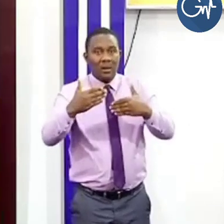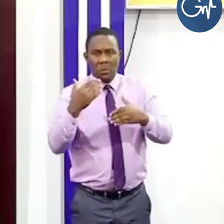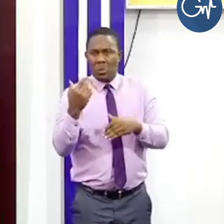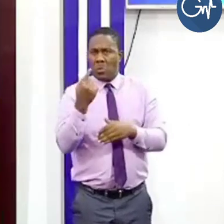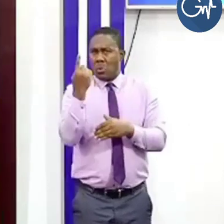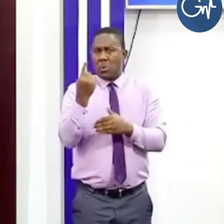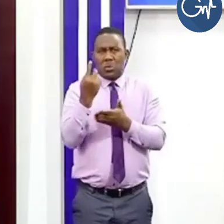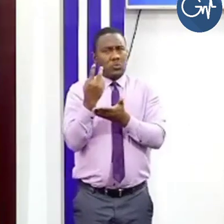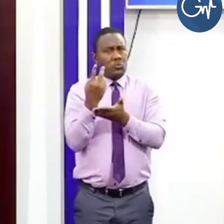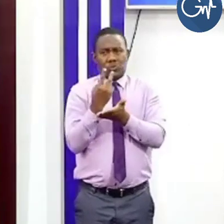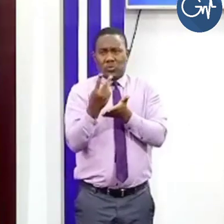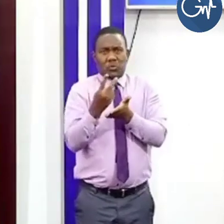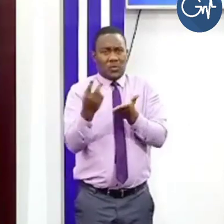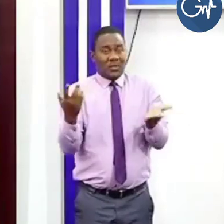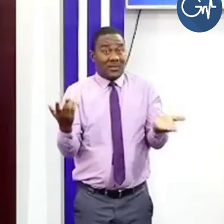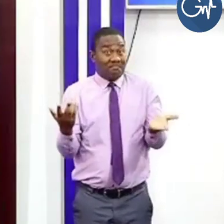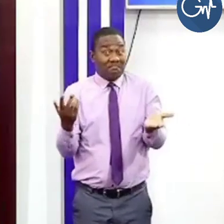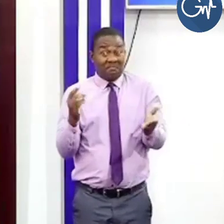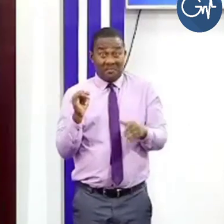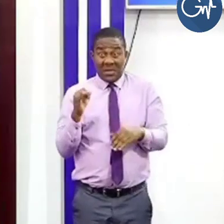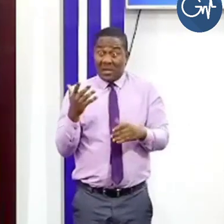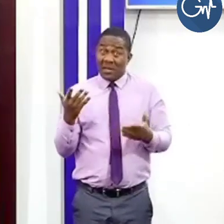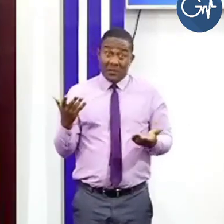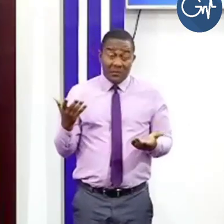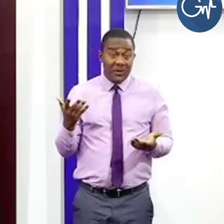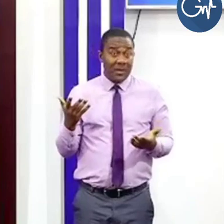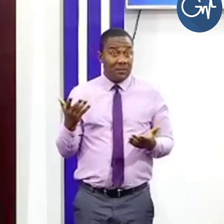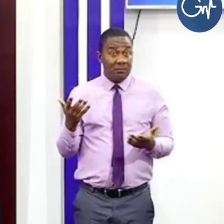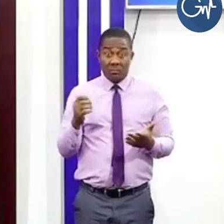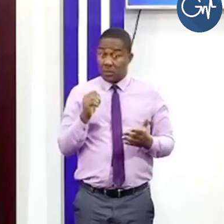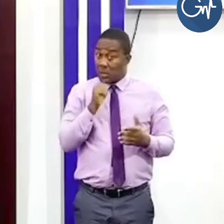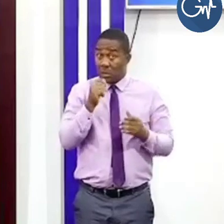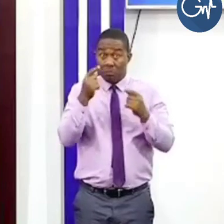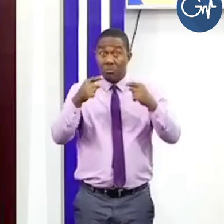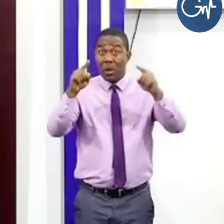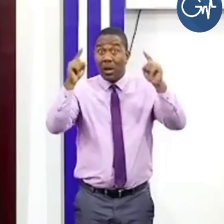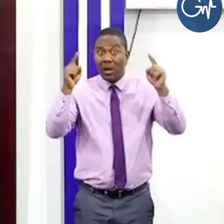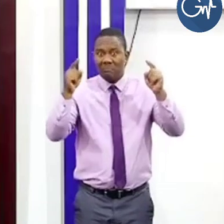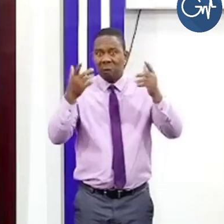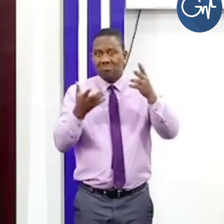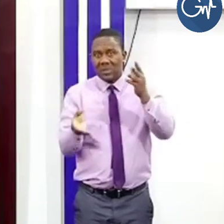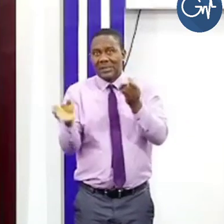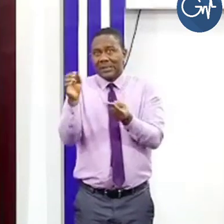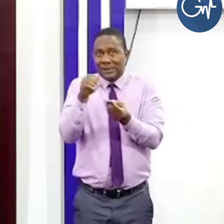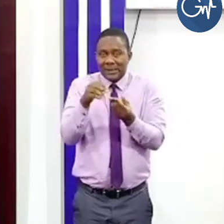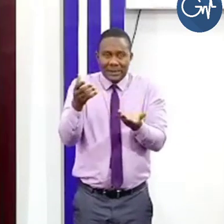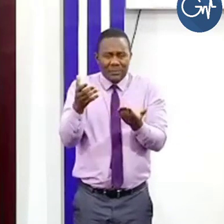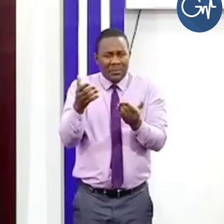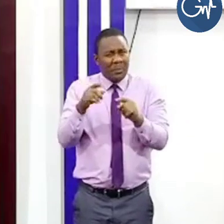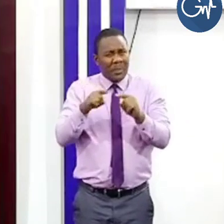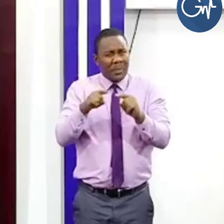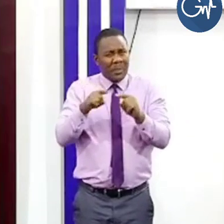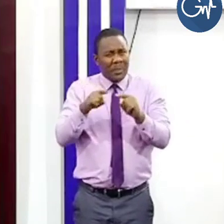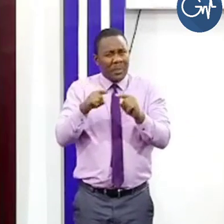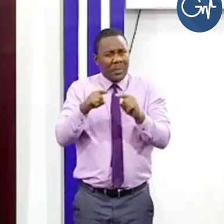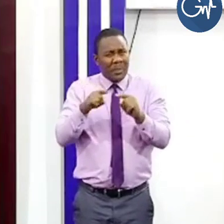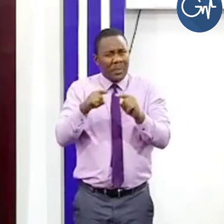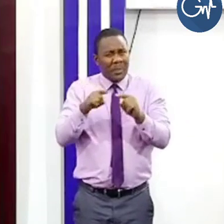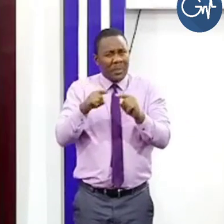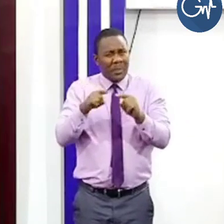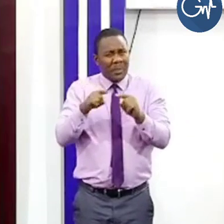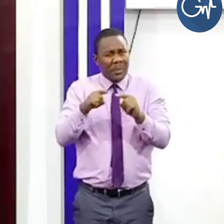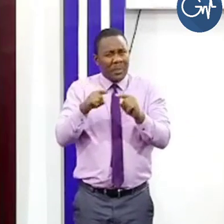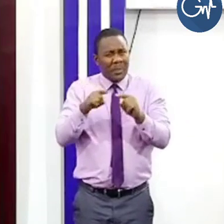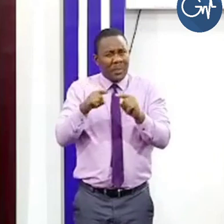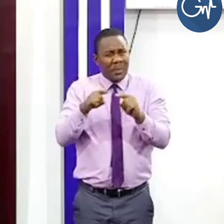the movement, depending upon if you are successful in what we want to do. In 2 weeks, we'll be back to normal. So it is a